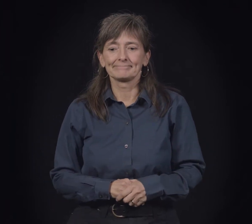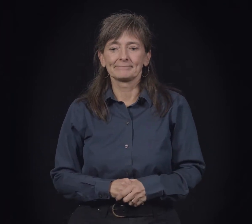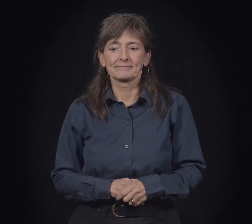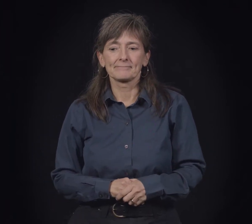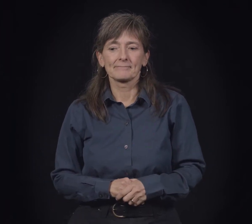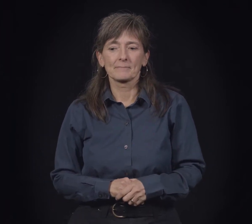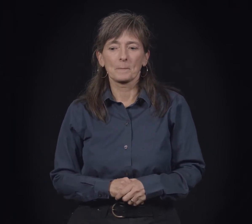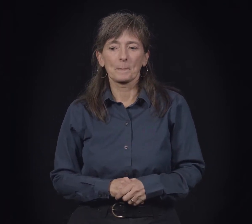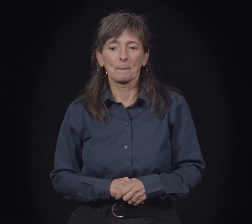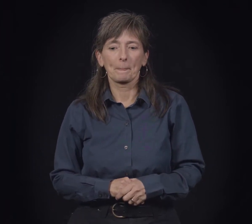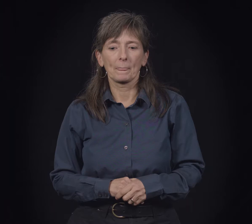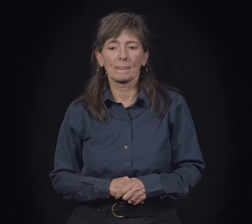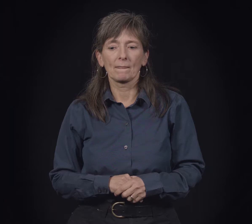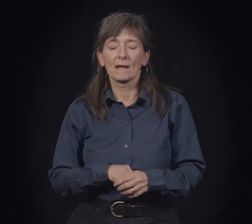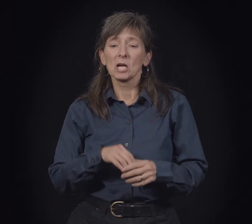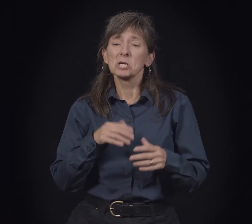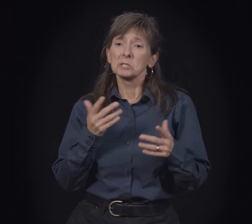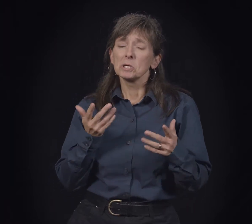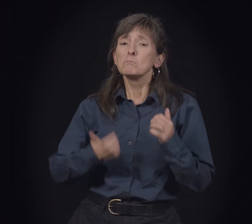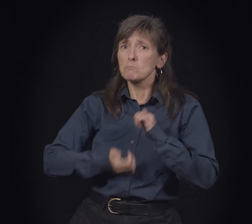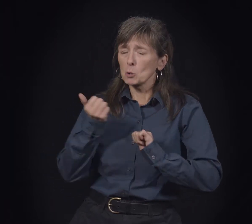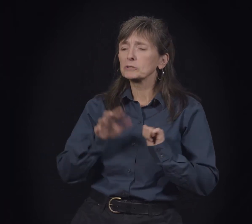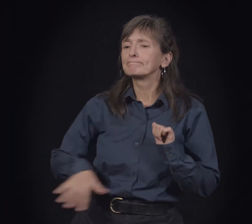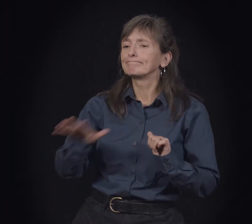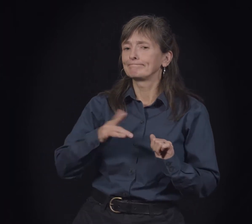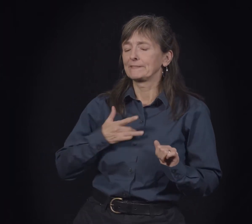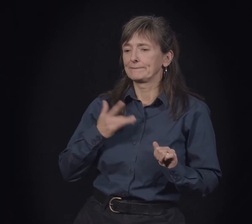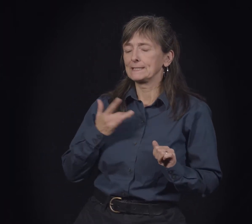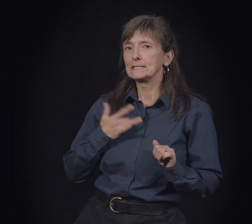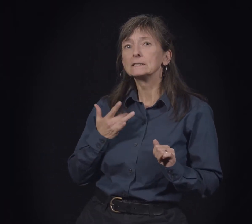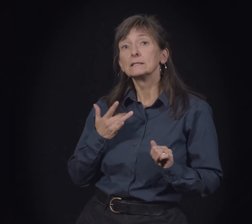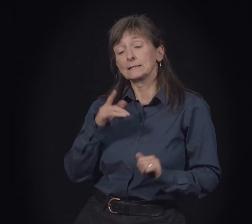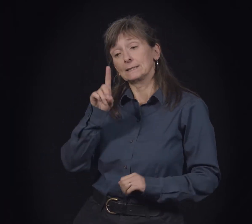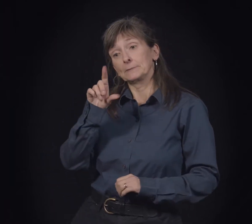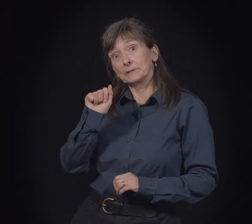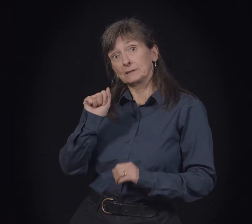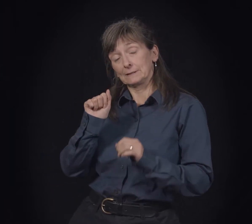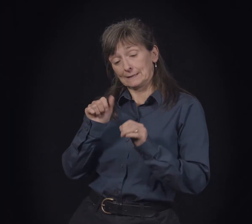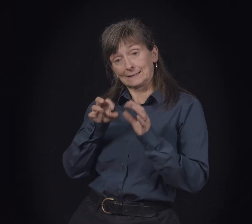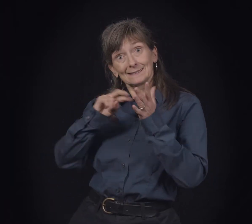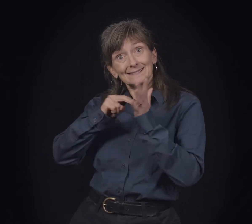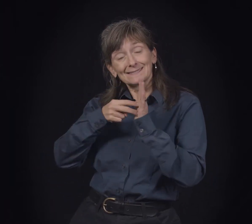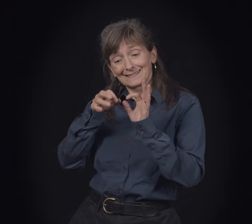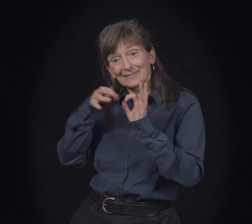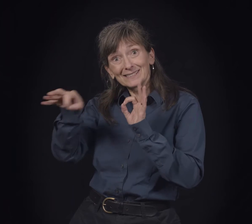disability. There was a general agreement that having a definition of disability that uses medical